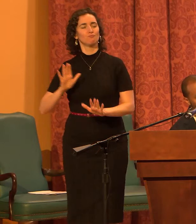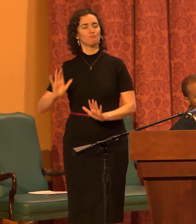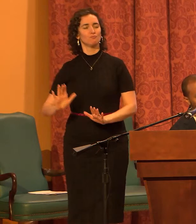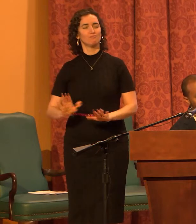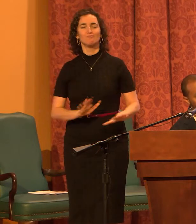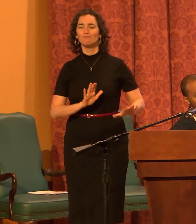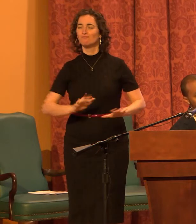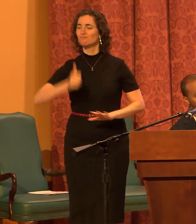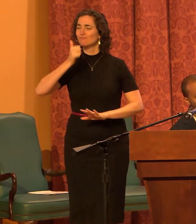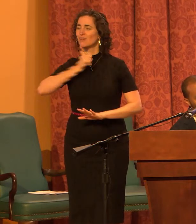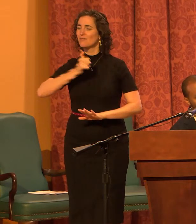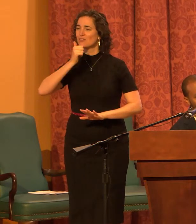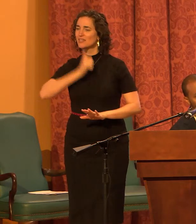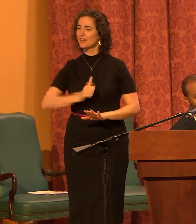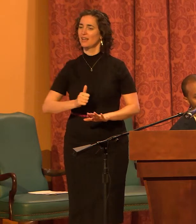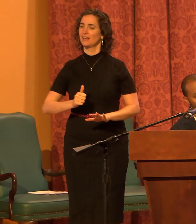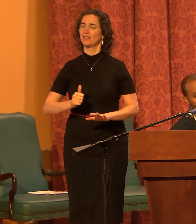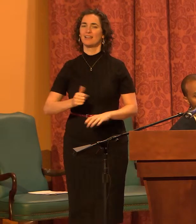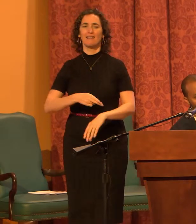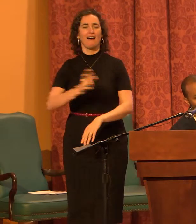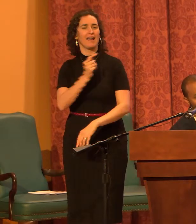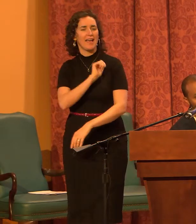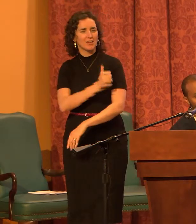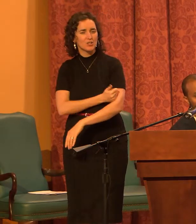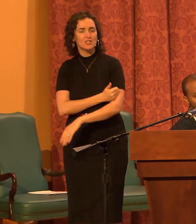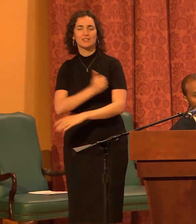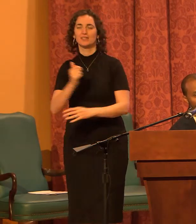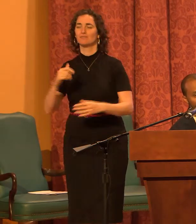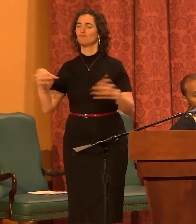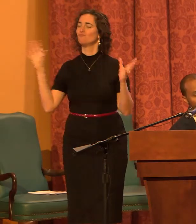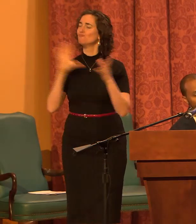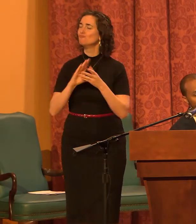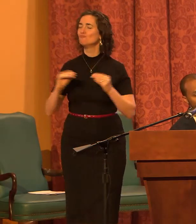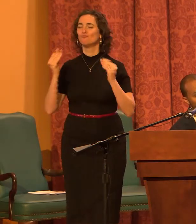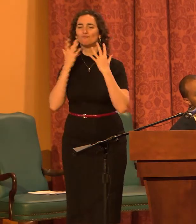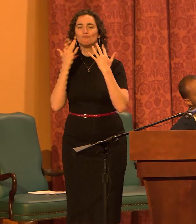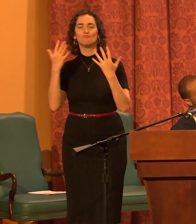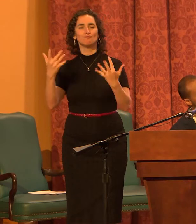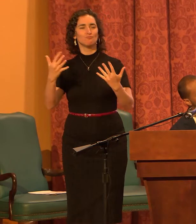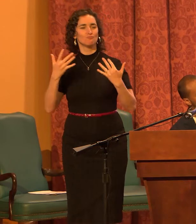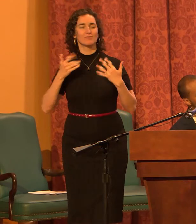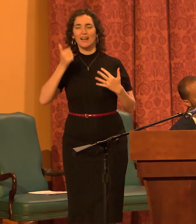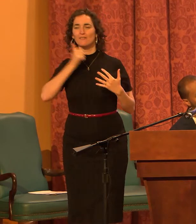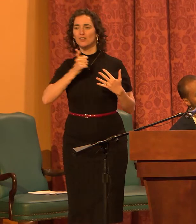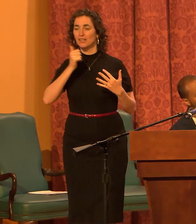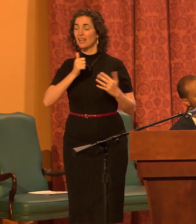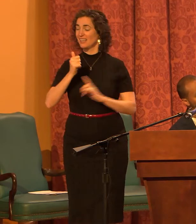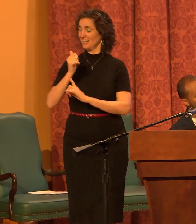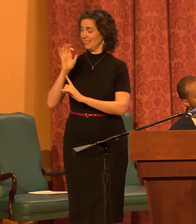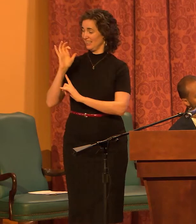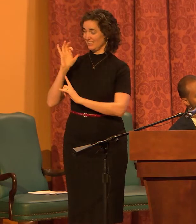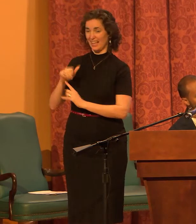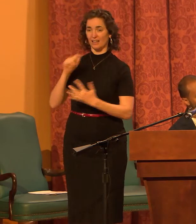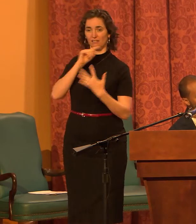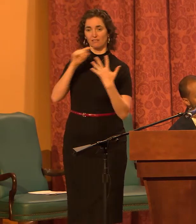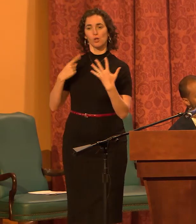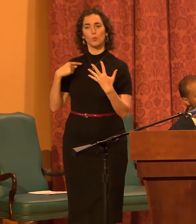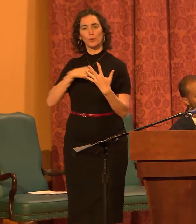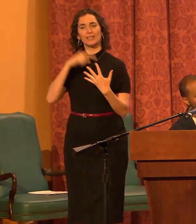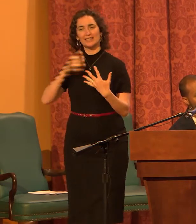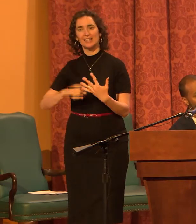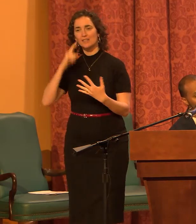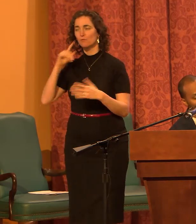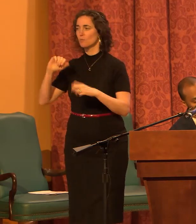every day with the same level of energy and charisma that we need to tackle some of these issues. And